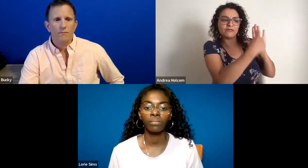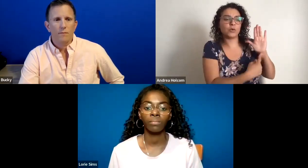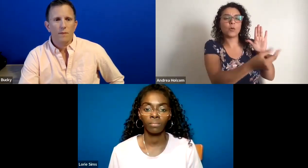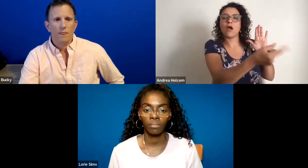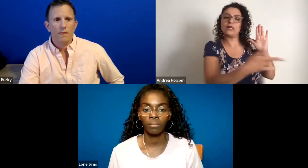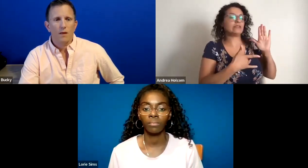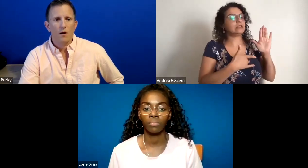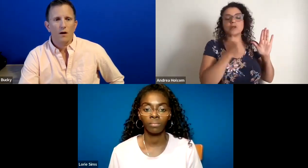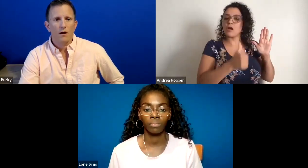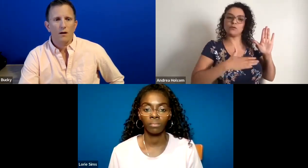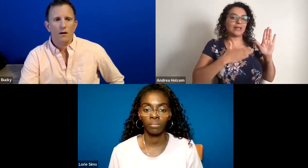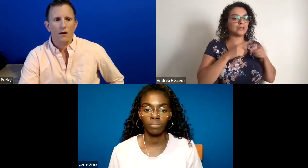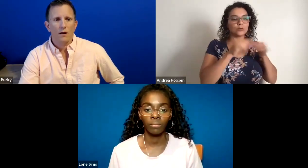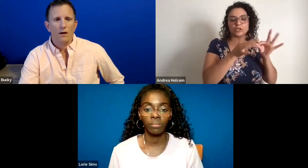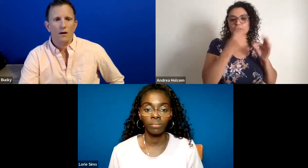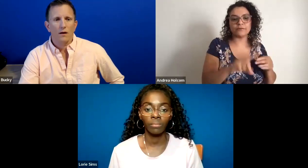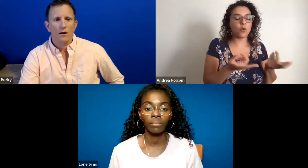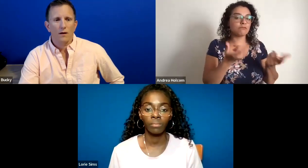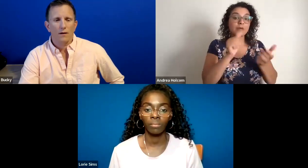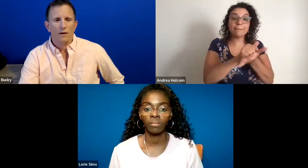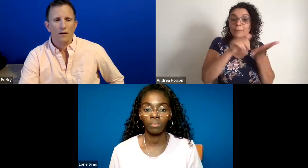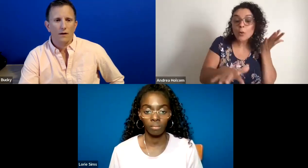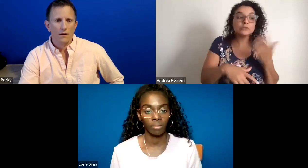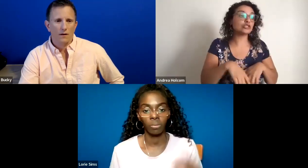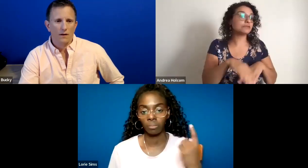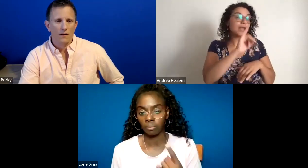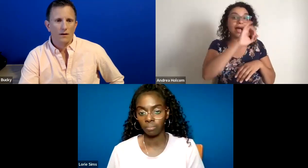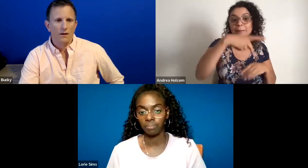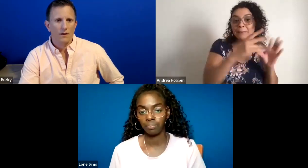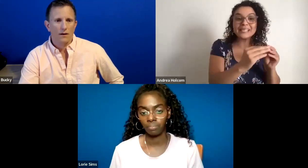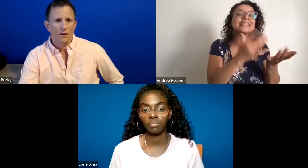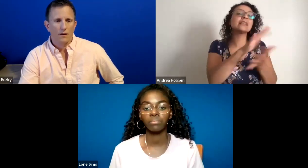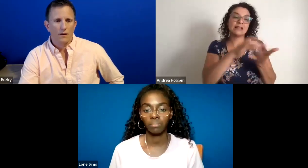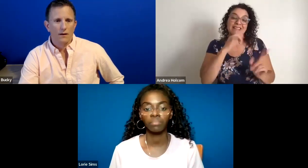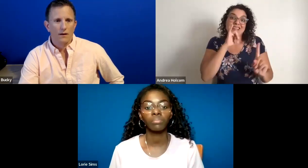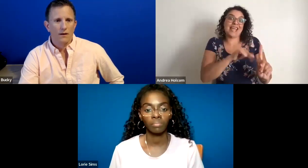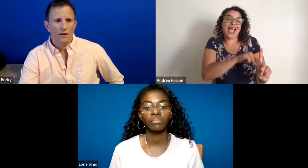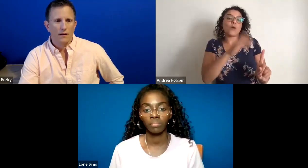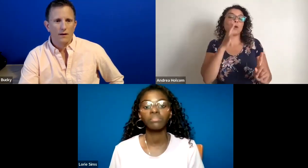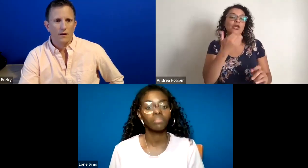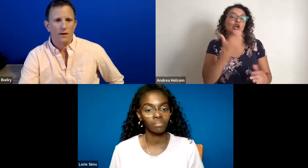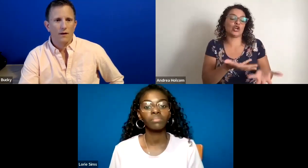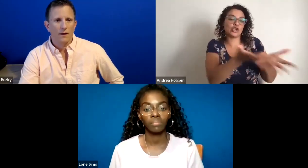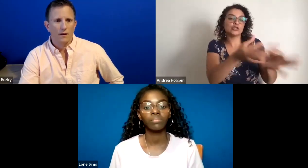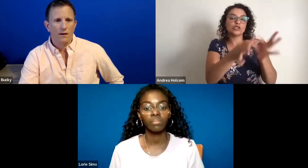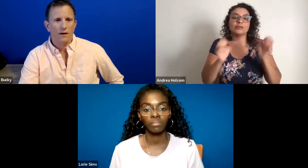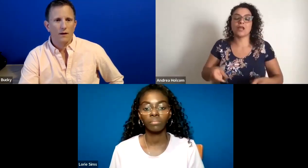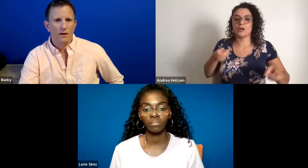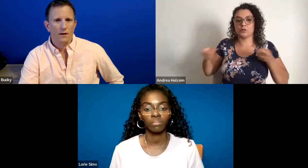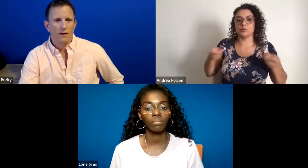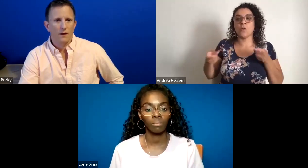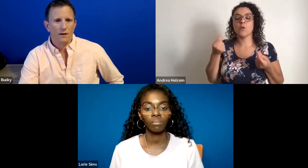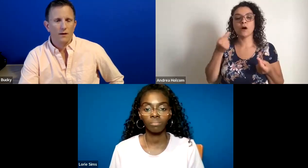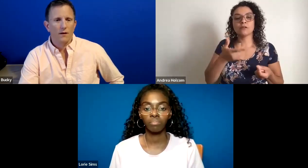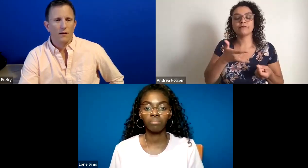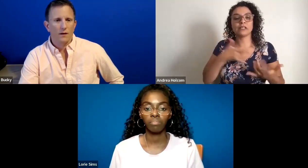agency, please jot off on this list what you are unwilling to interpret for, whether it be abortions or IEP meetings or whatever?